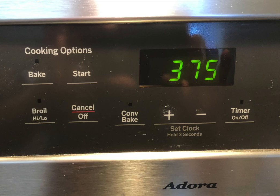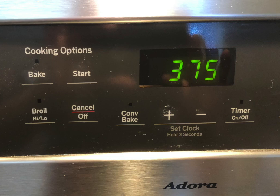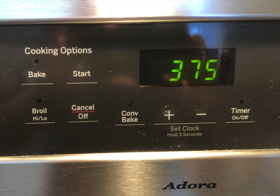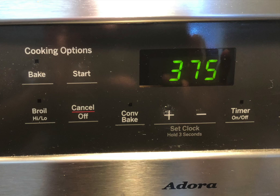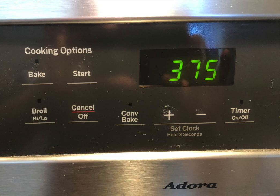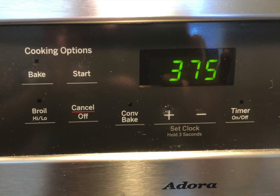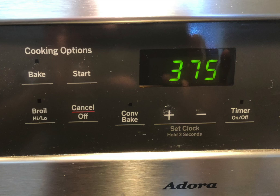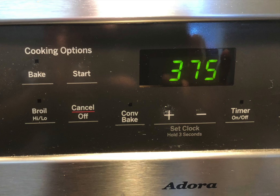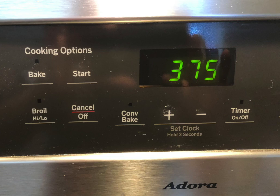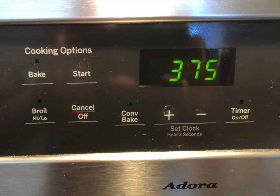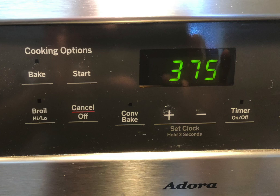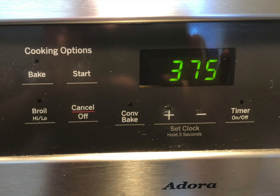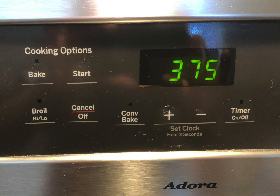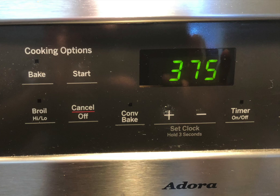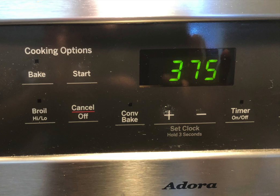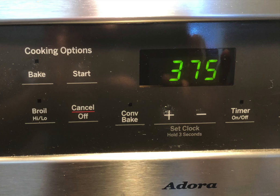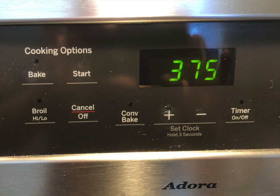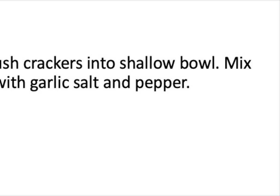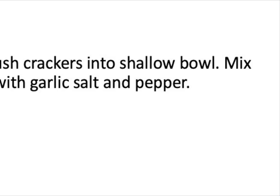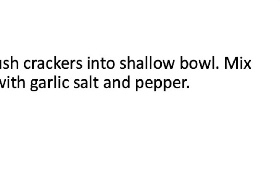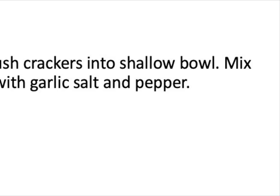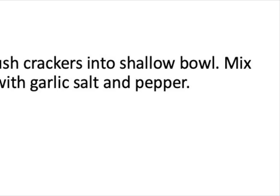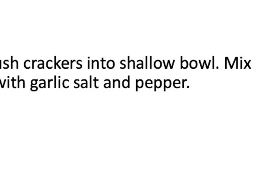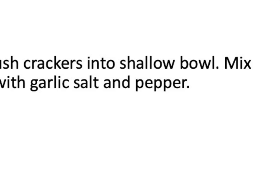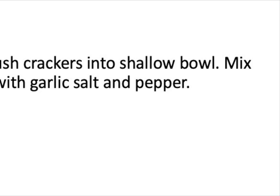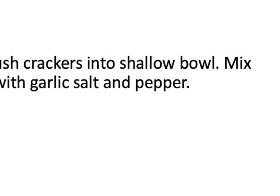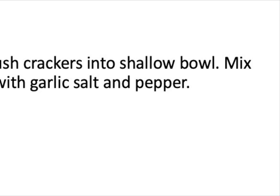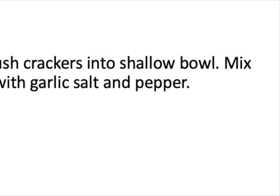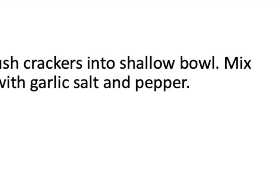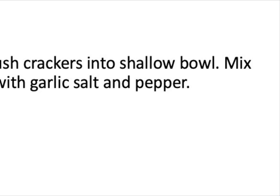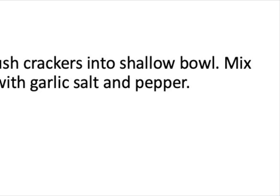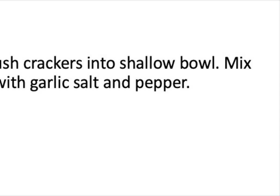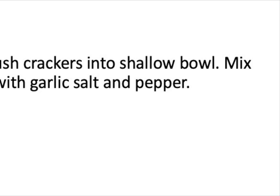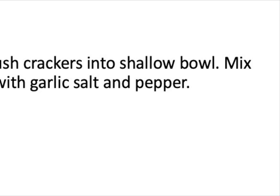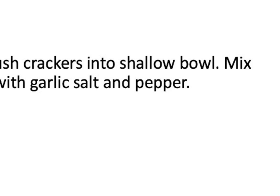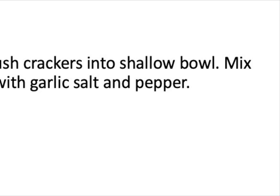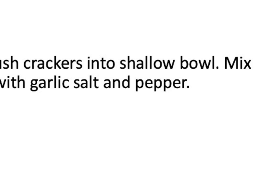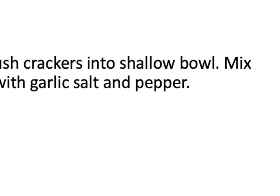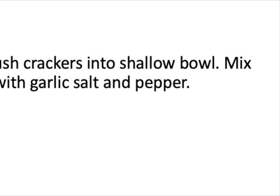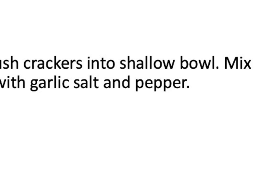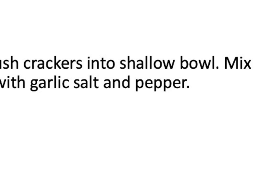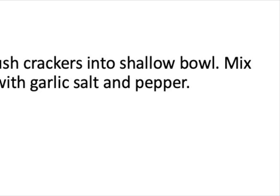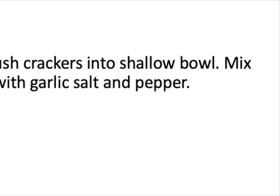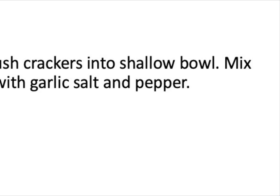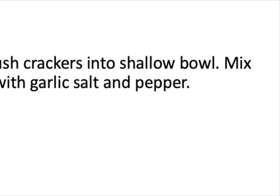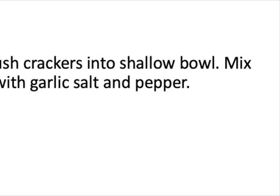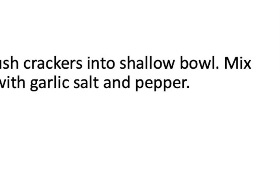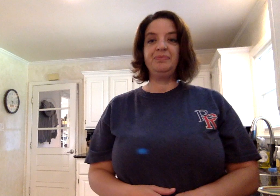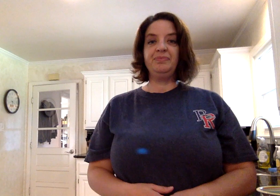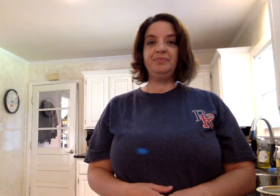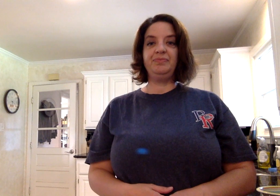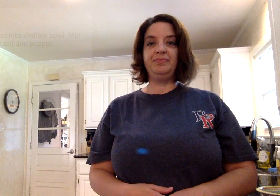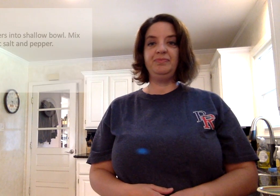375. Ta-da, set the oven. The next step is to crush the crackers into a shallow bowl. Mix well with garlic, salt, and